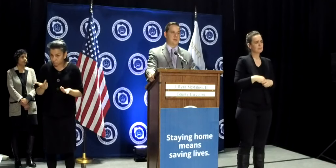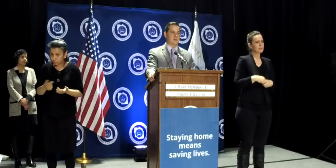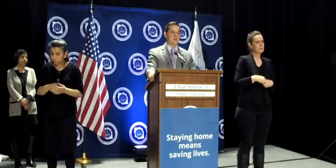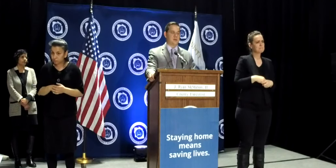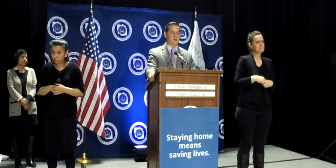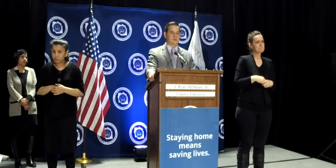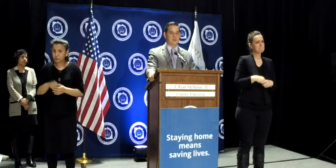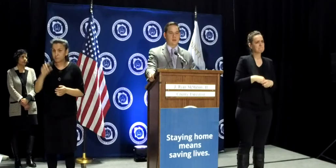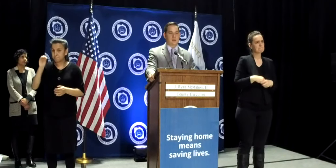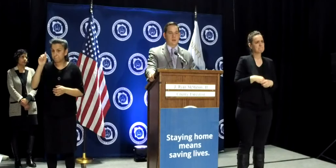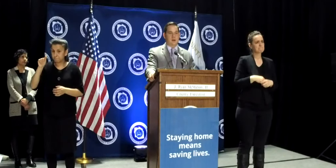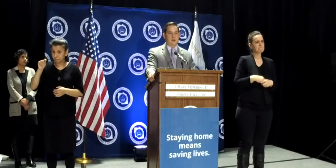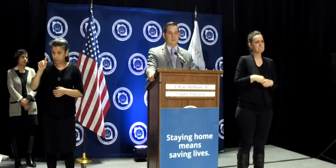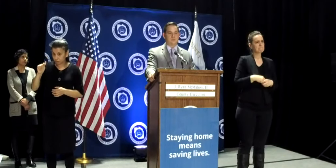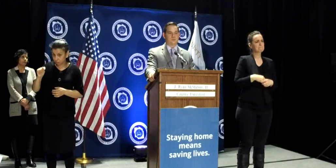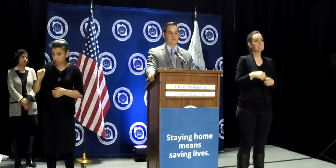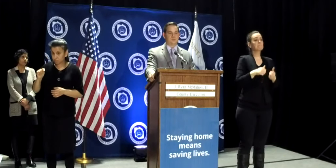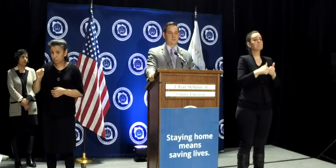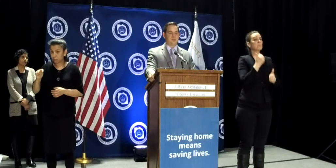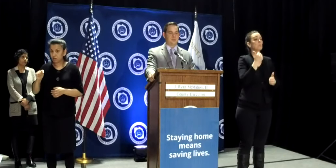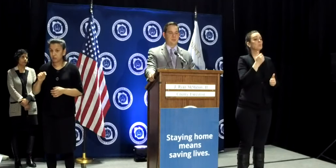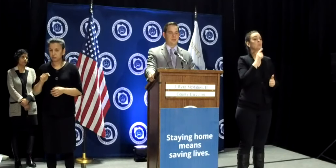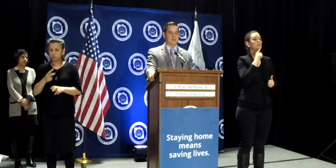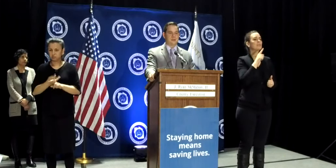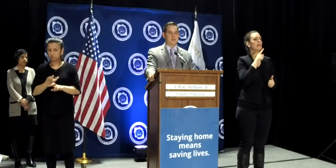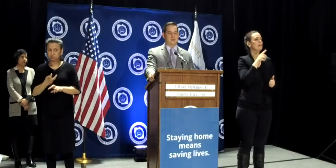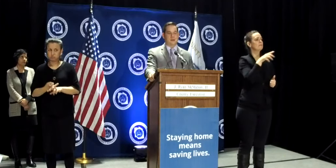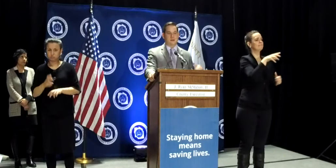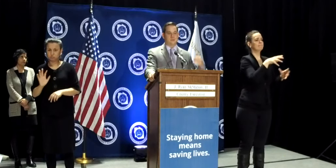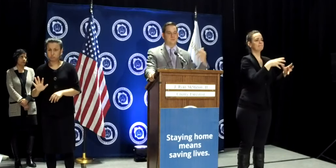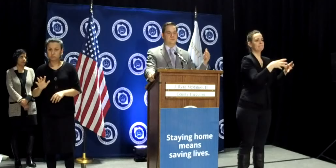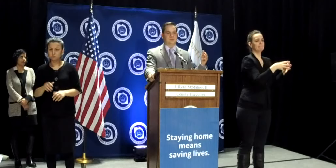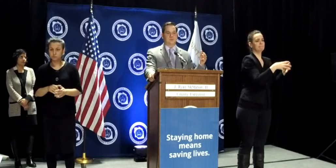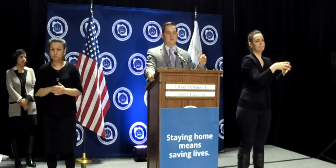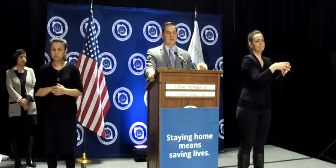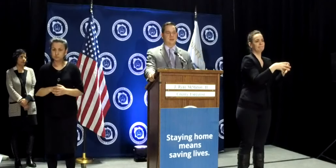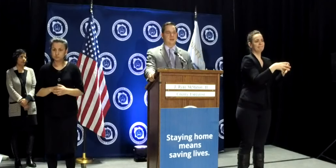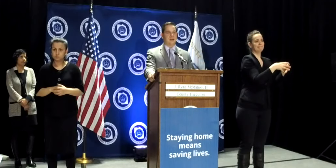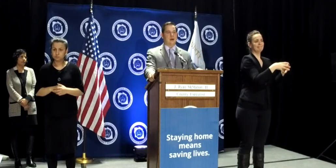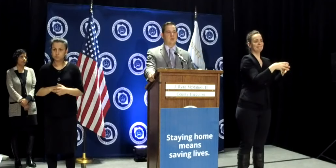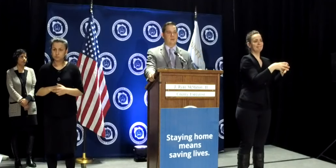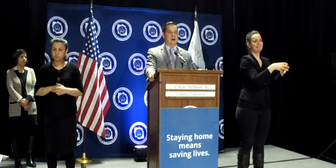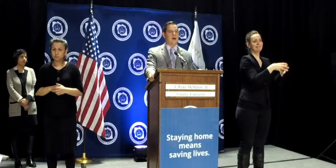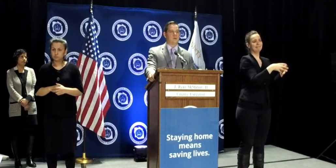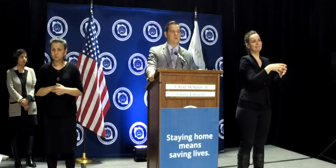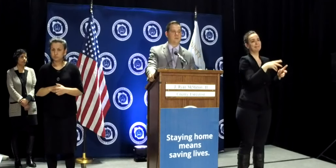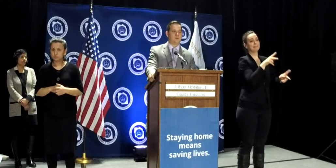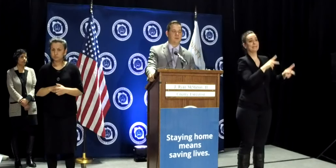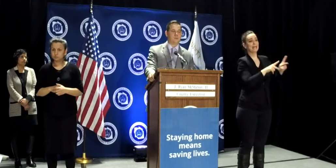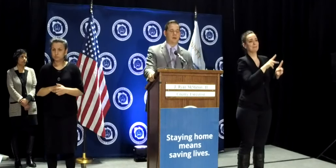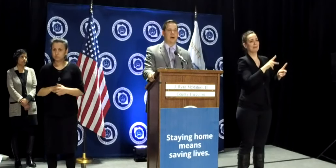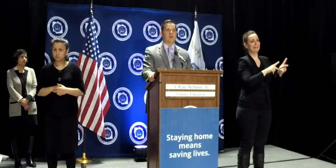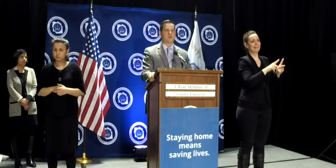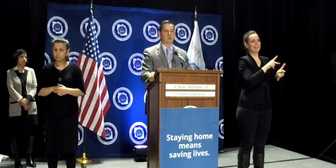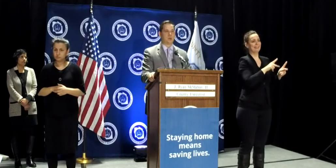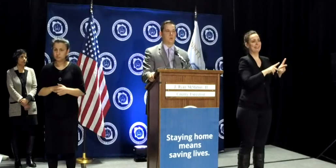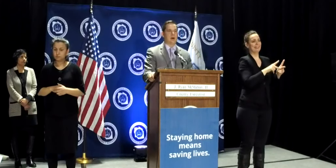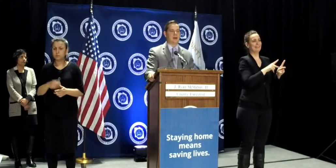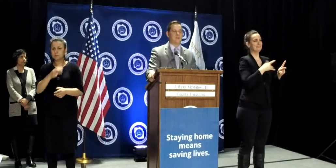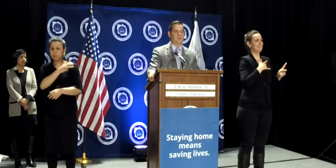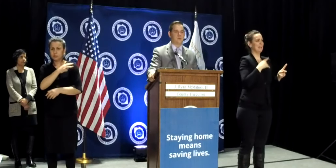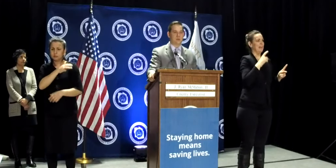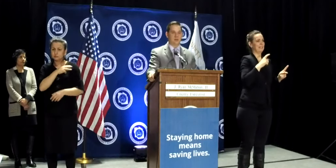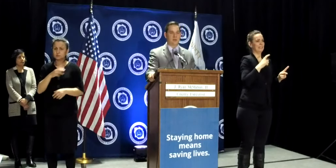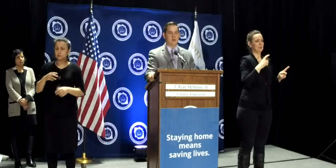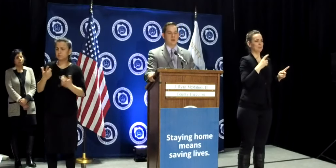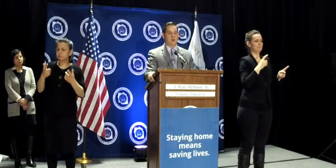just as bad as other things. People need a kind of the ability to get out of the house for their mental health, so we don't